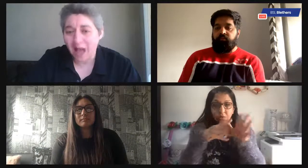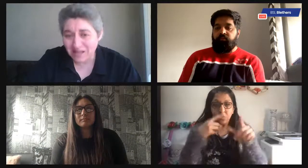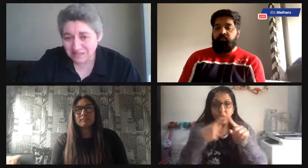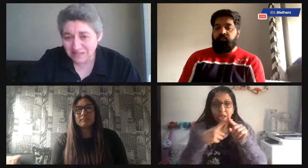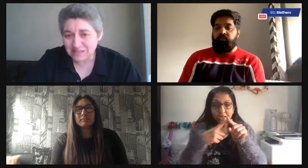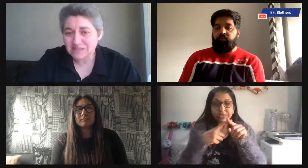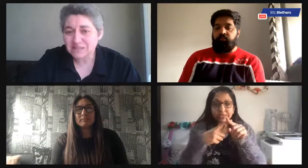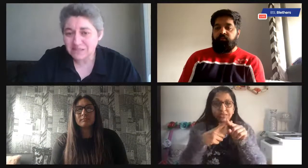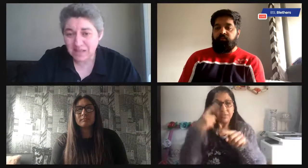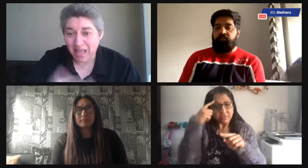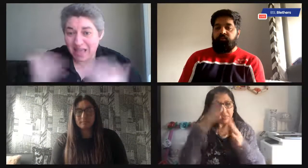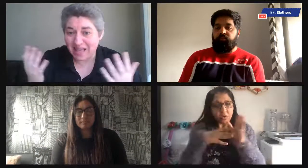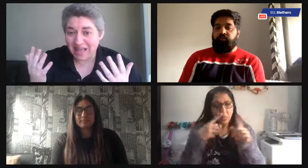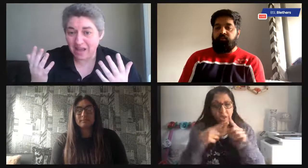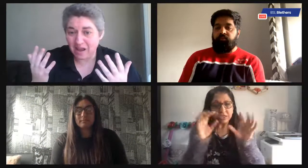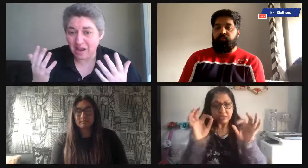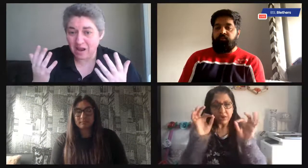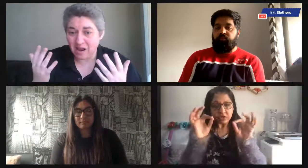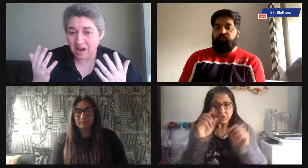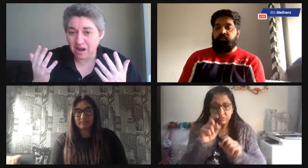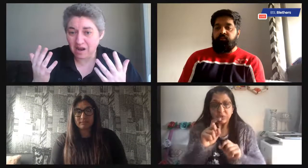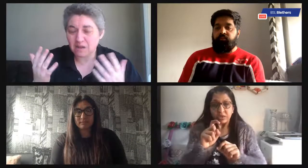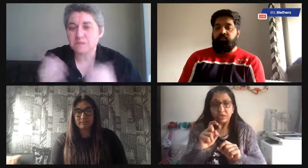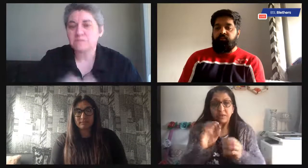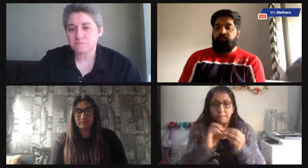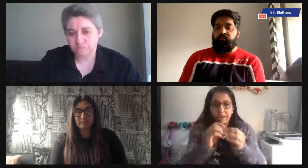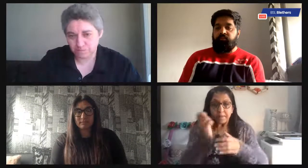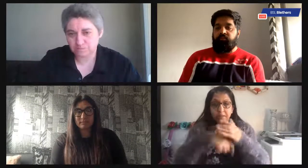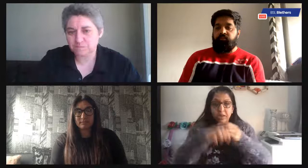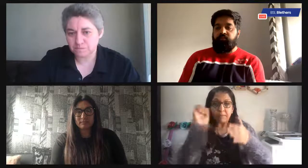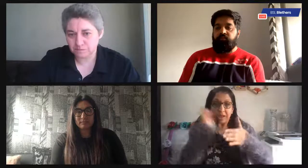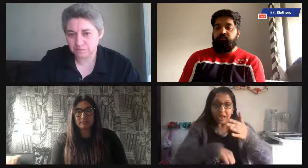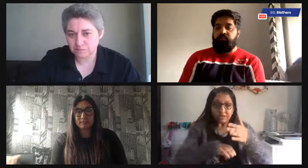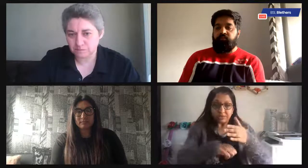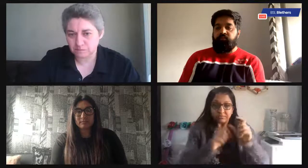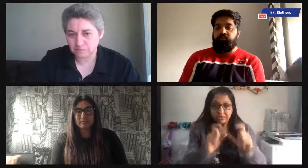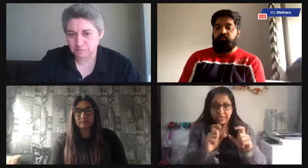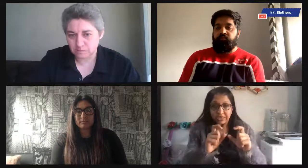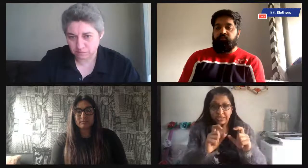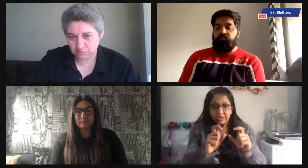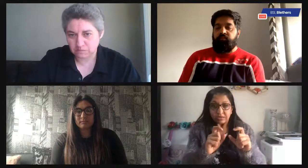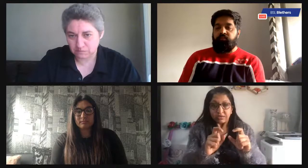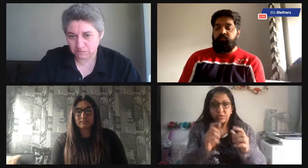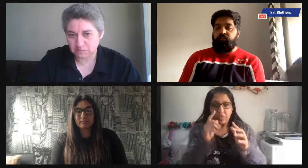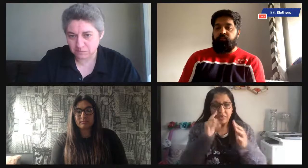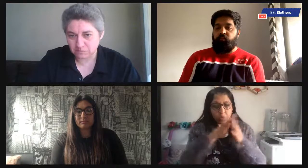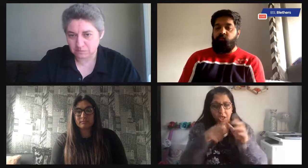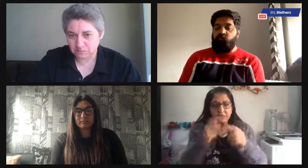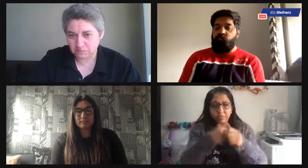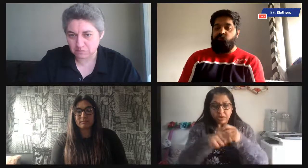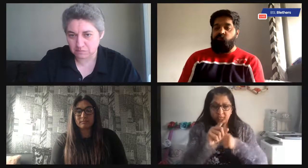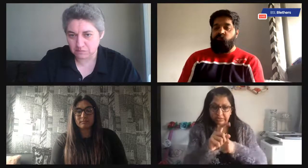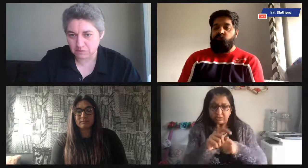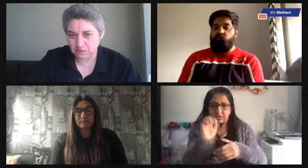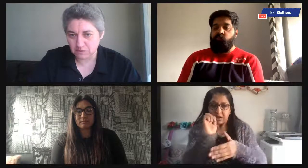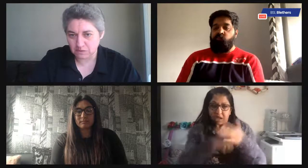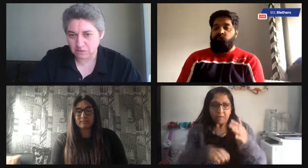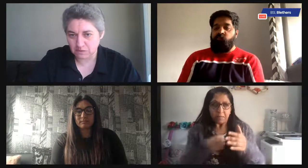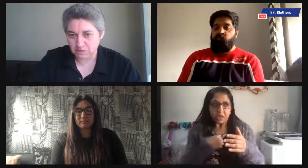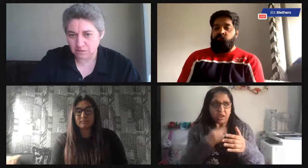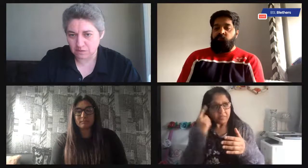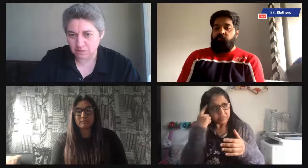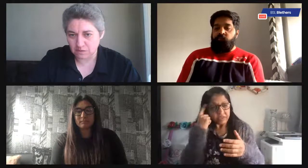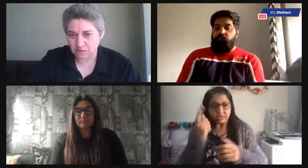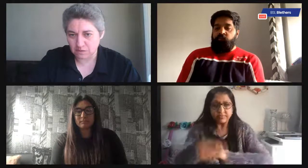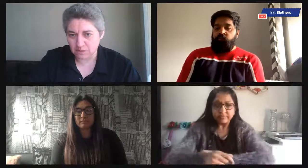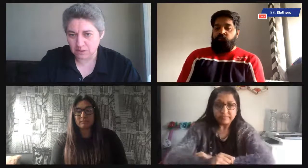it's called wax spray. I think special spray, and it makes it become hard. So I think it's wax